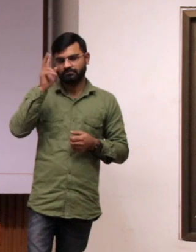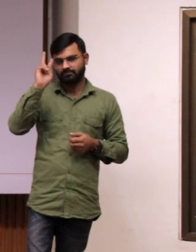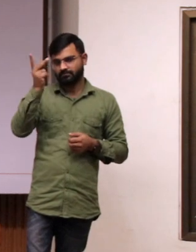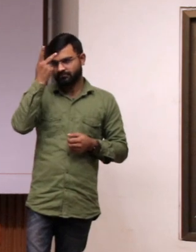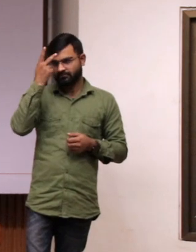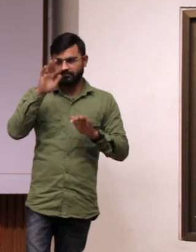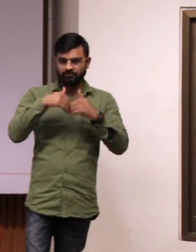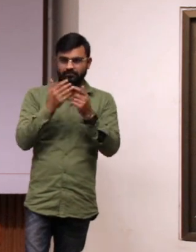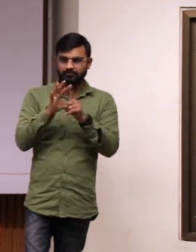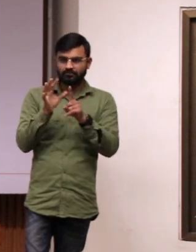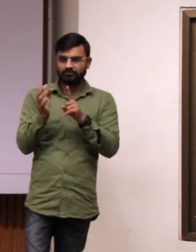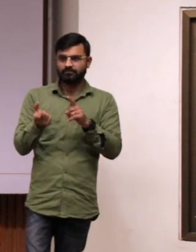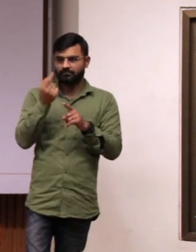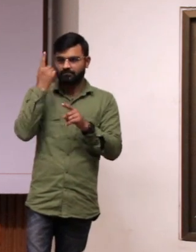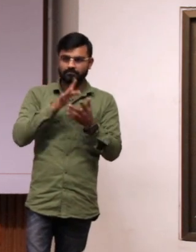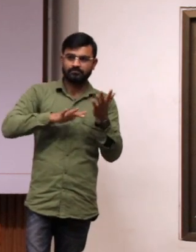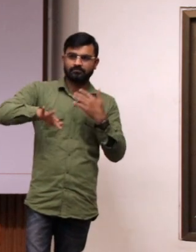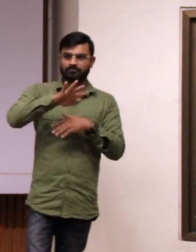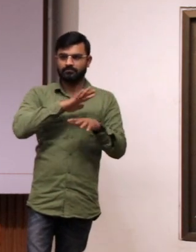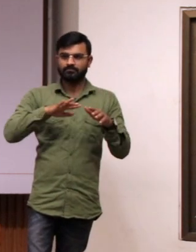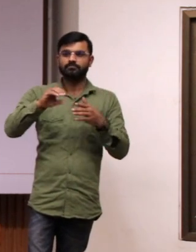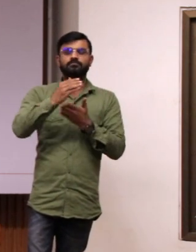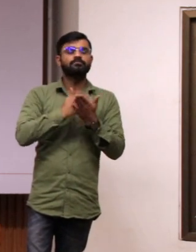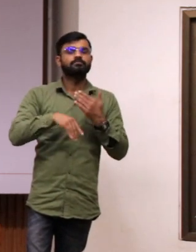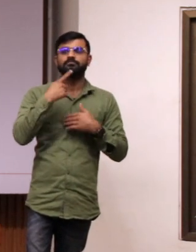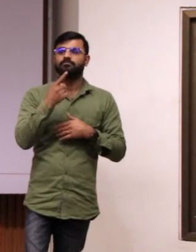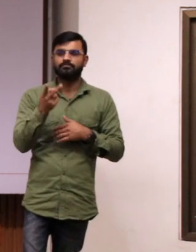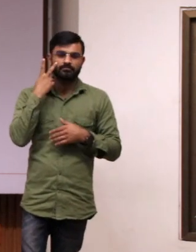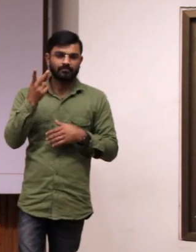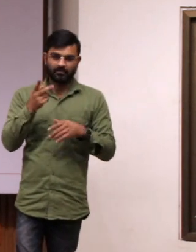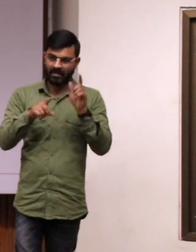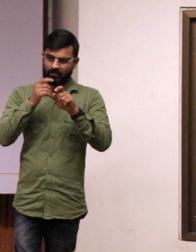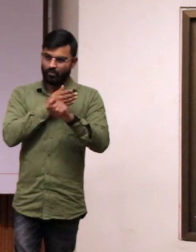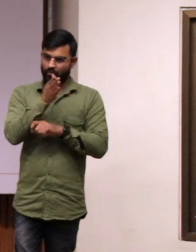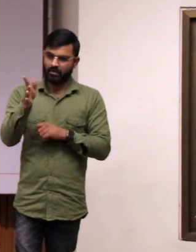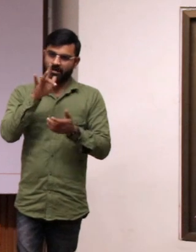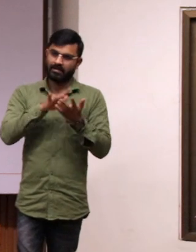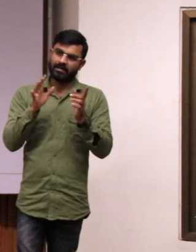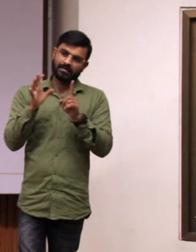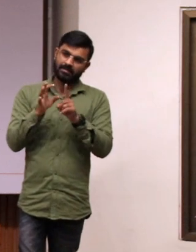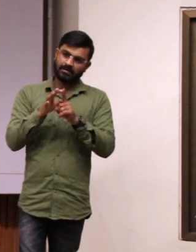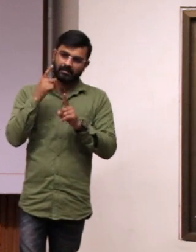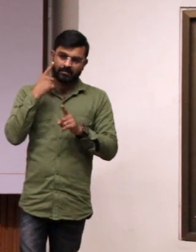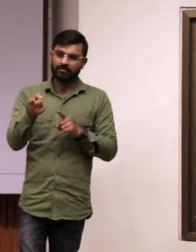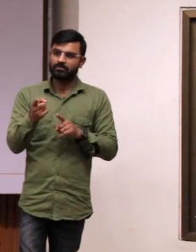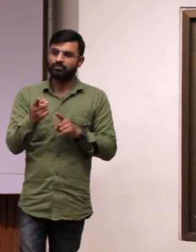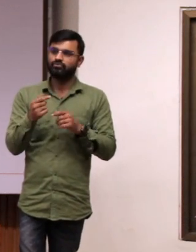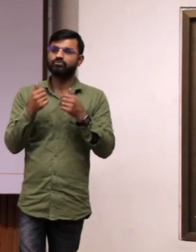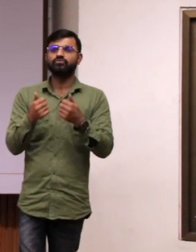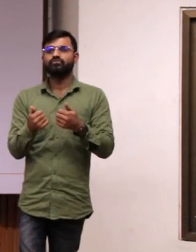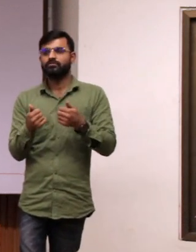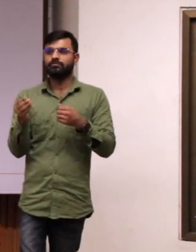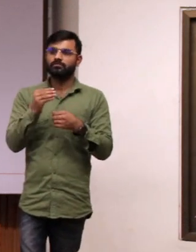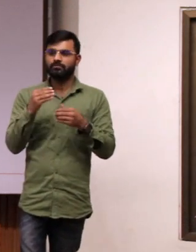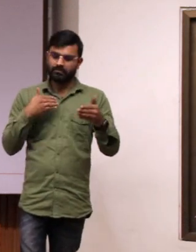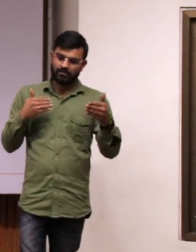about how do we understand nature among the urbanizers. Like, I see people go in a central Delhi and say this is quite